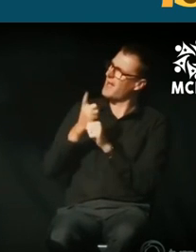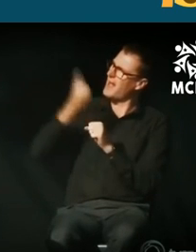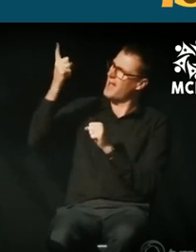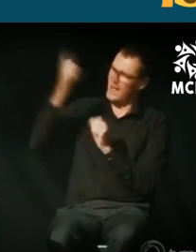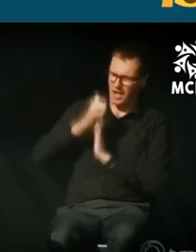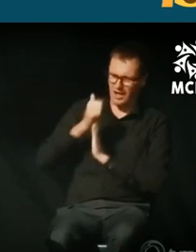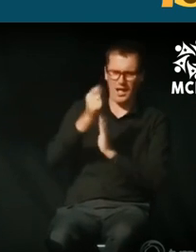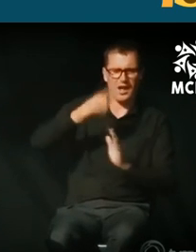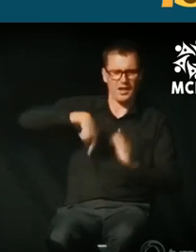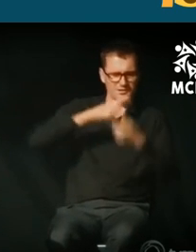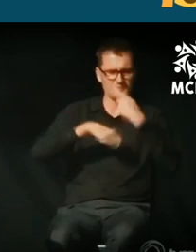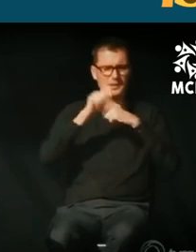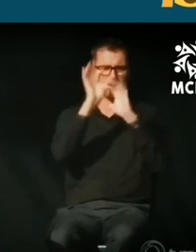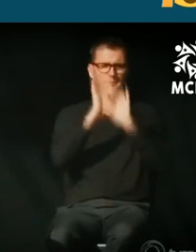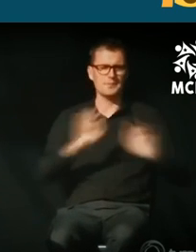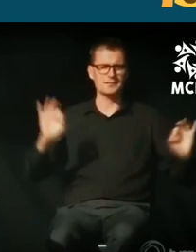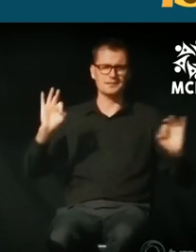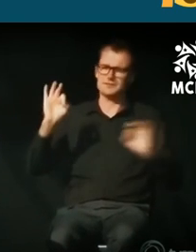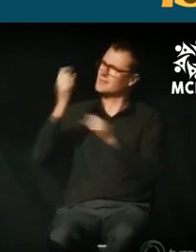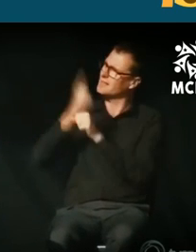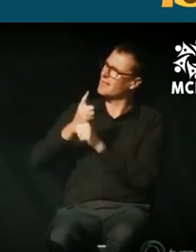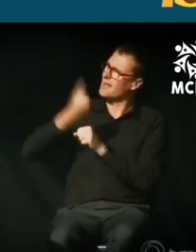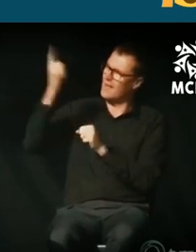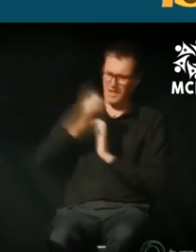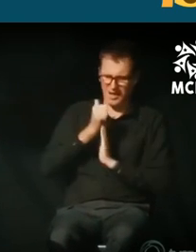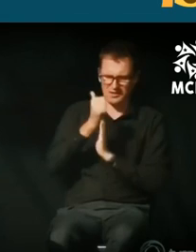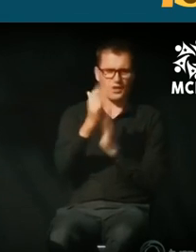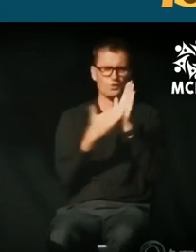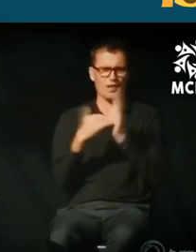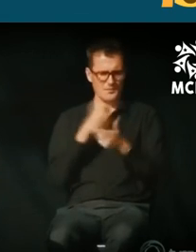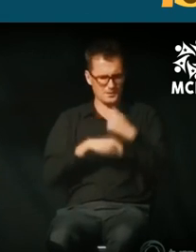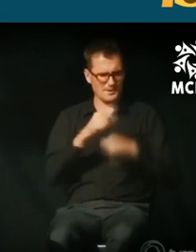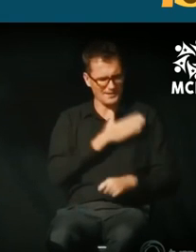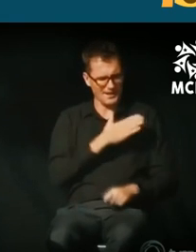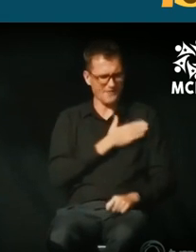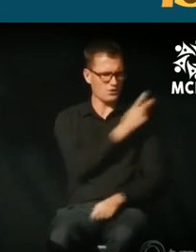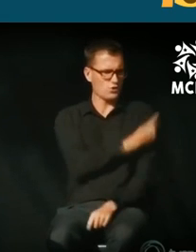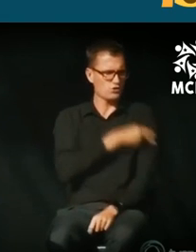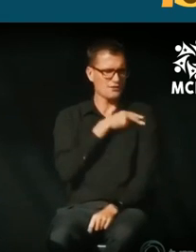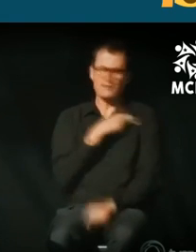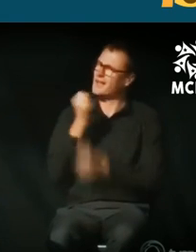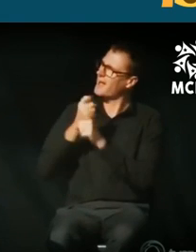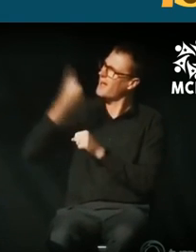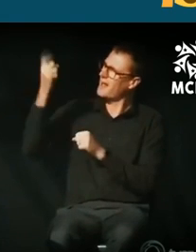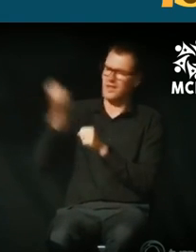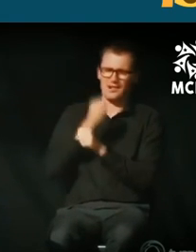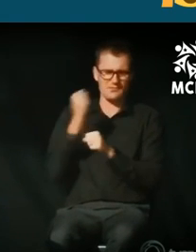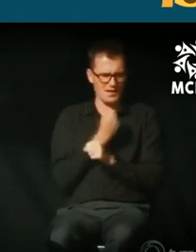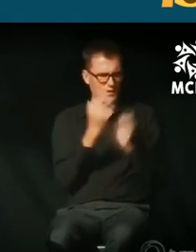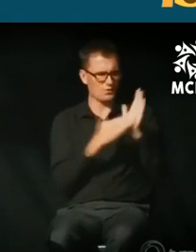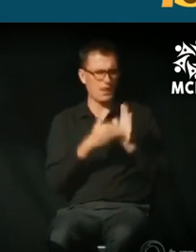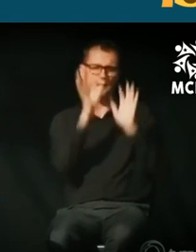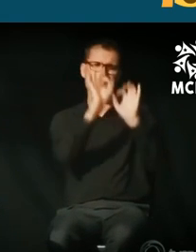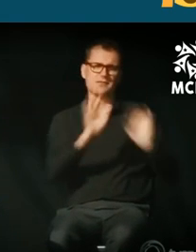Allah guide New Zealand safety and security, and may Allah make New Zealand peaceful, and may